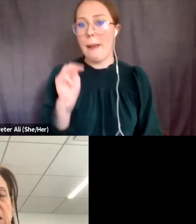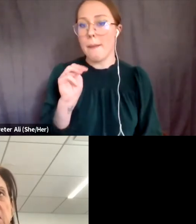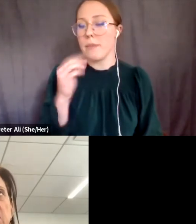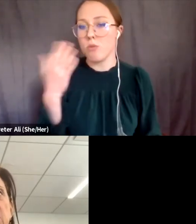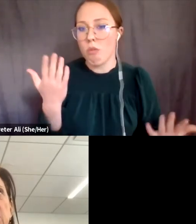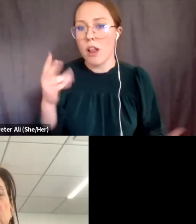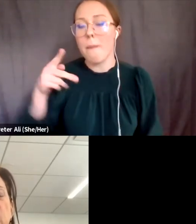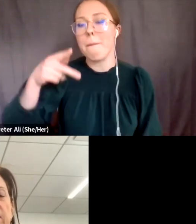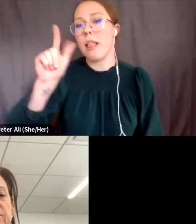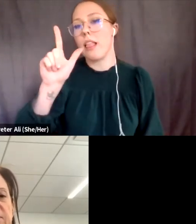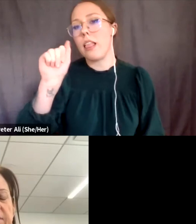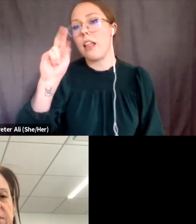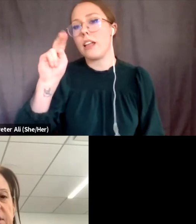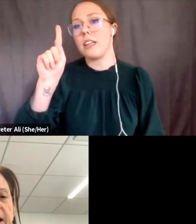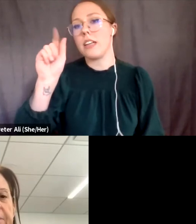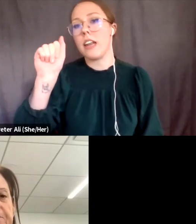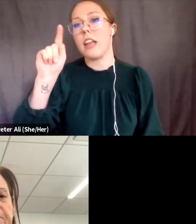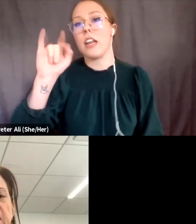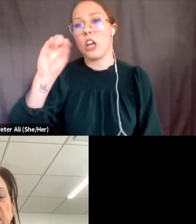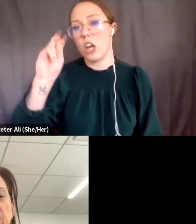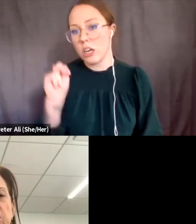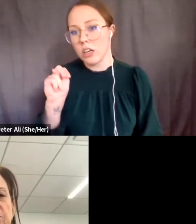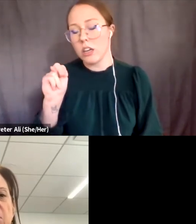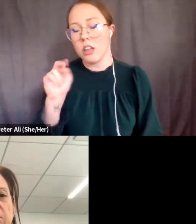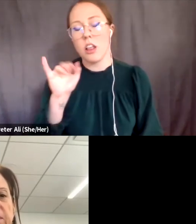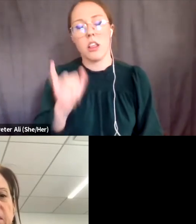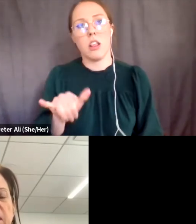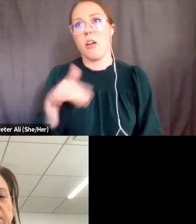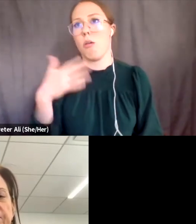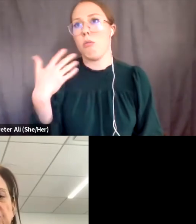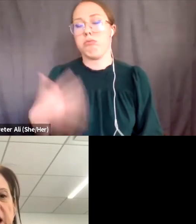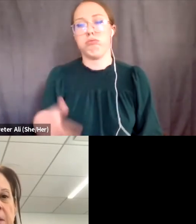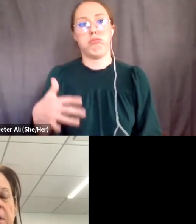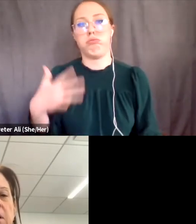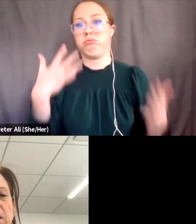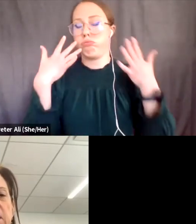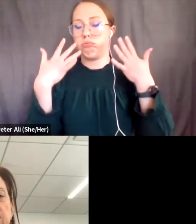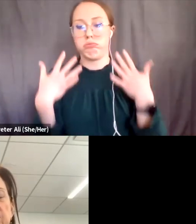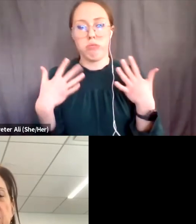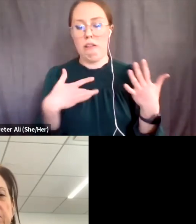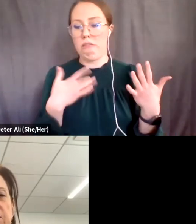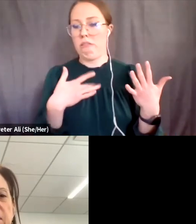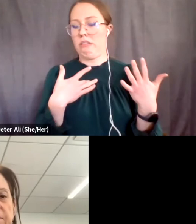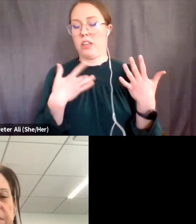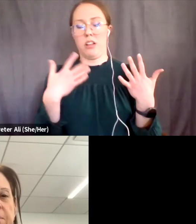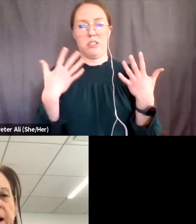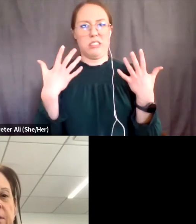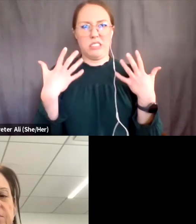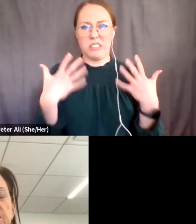me was devastating. It was a moment of shame. It was a moment